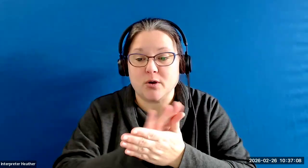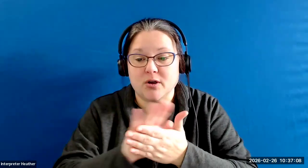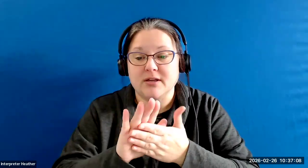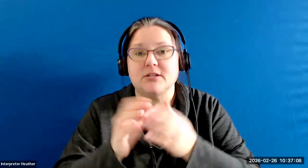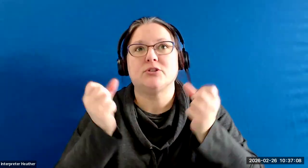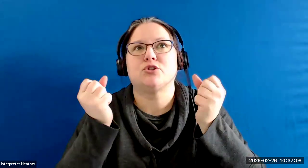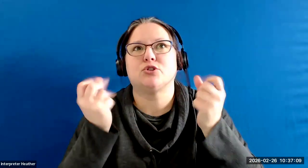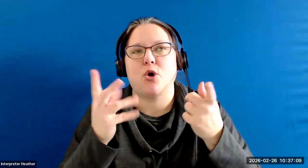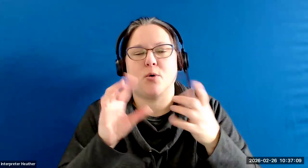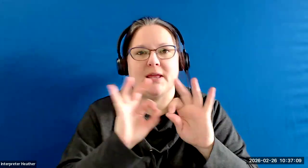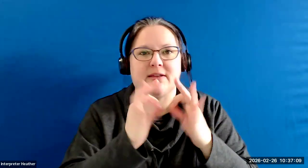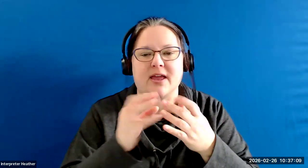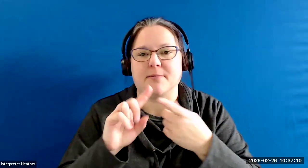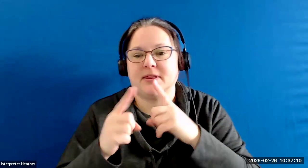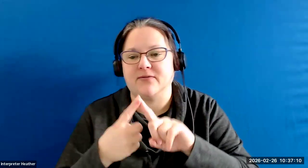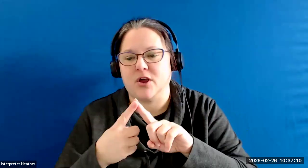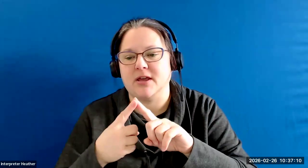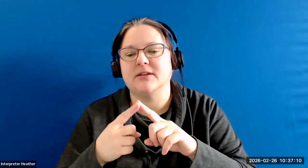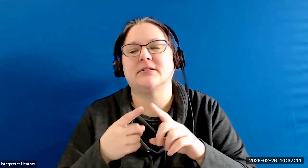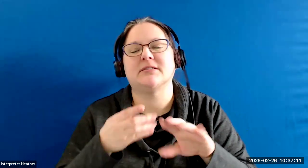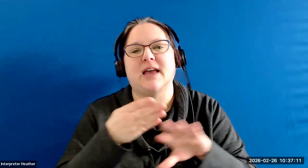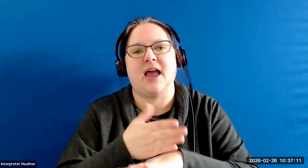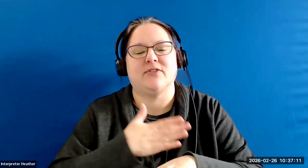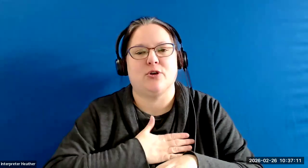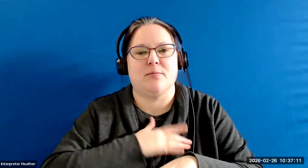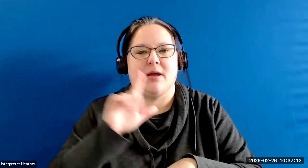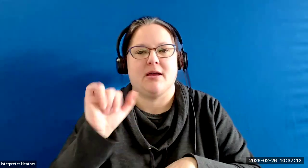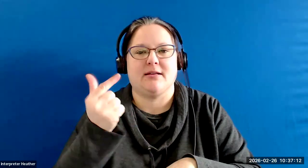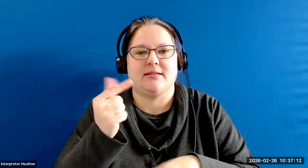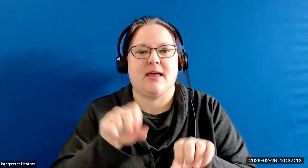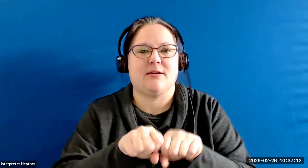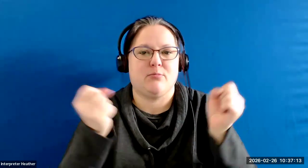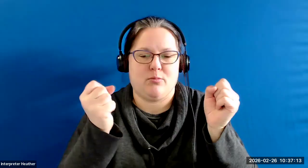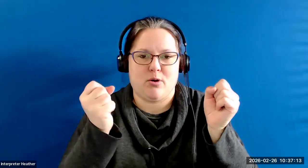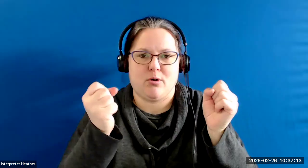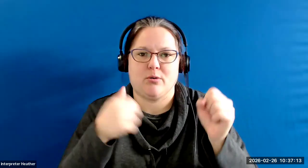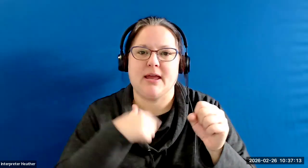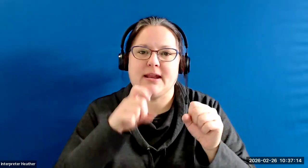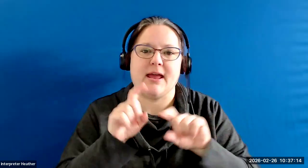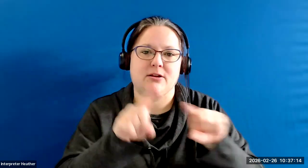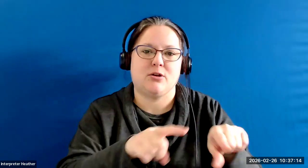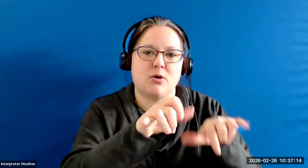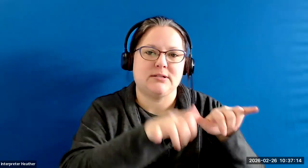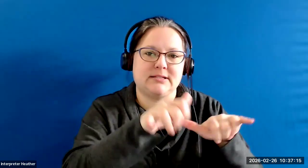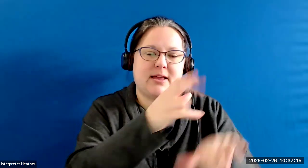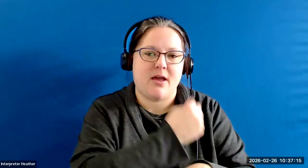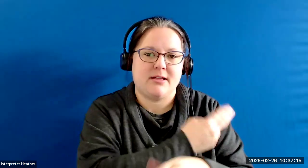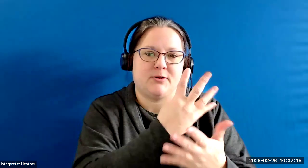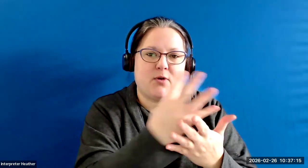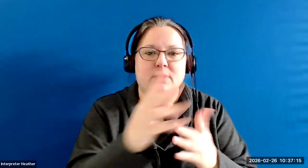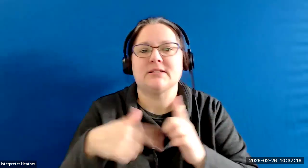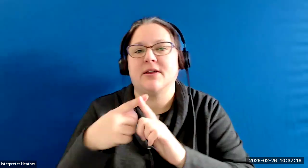many friends following the fracture of a femur and 4 weeks of hospital and rehab.